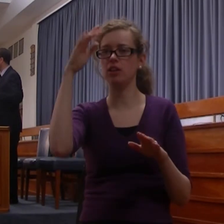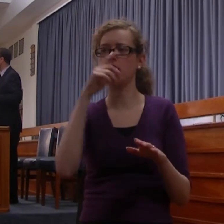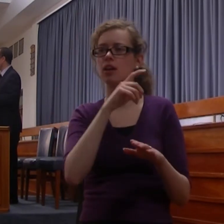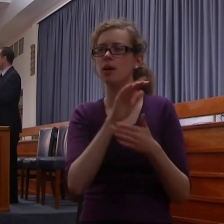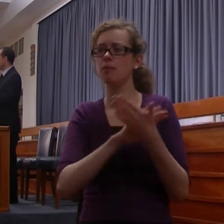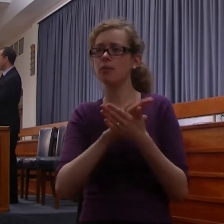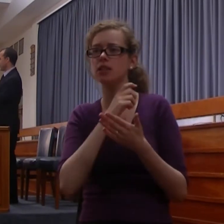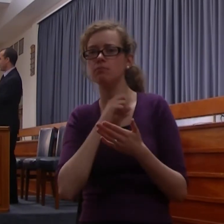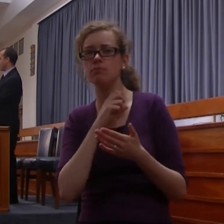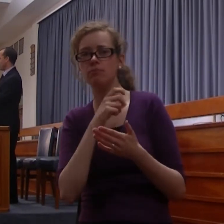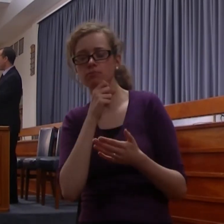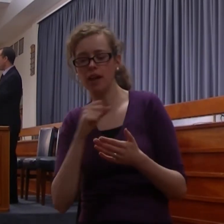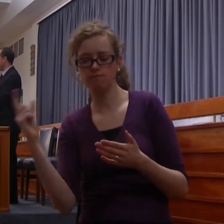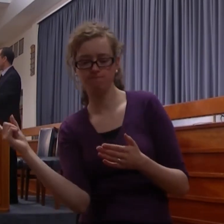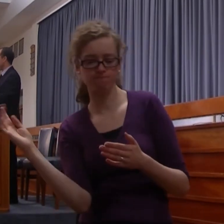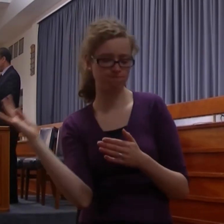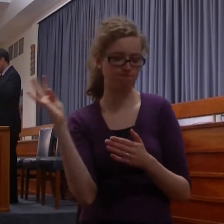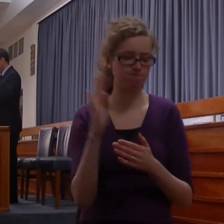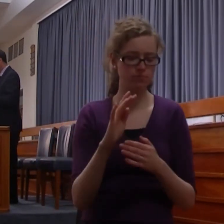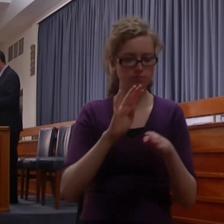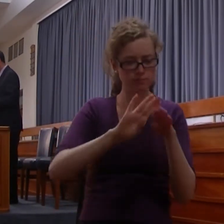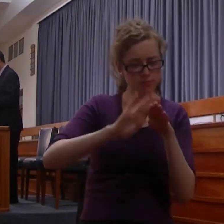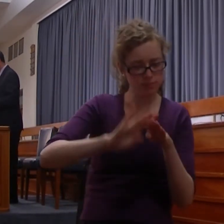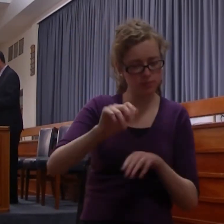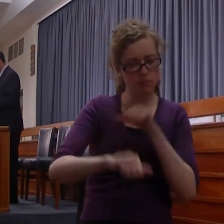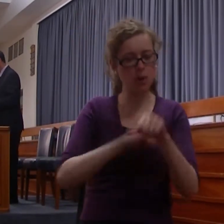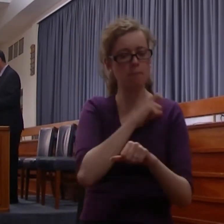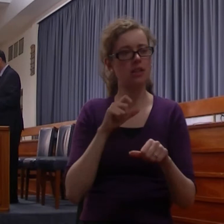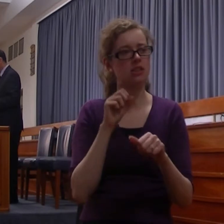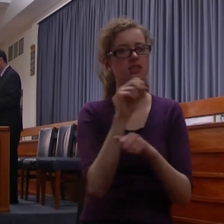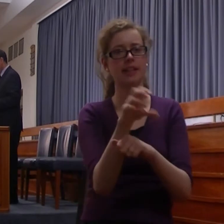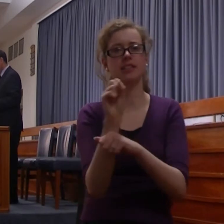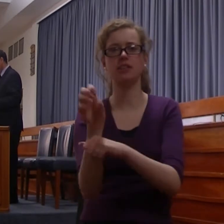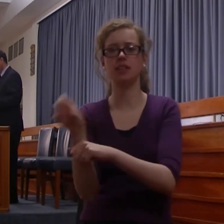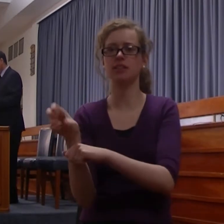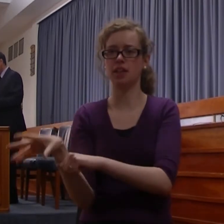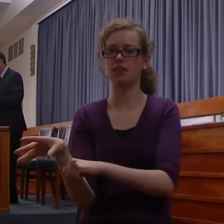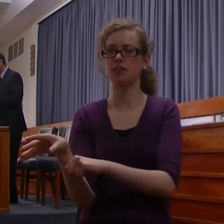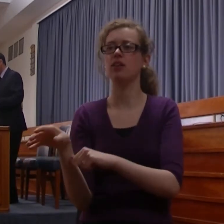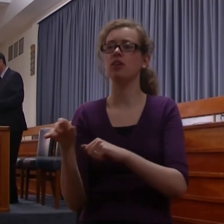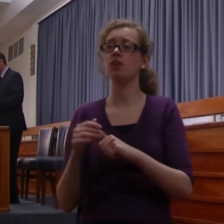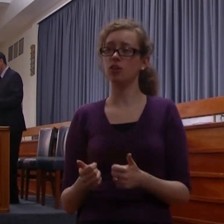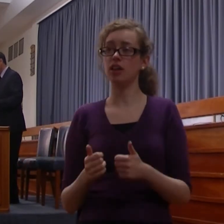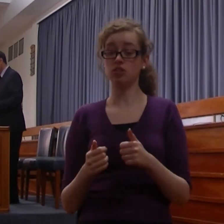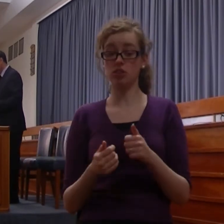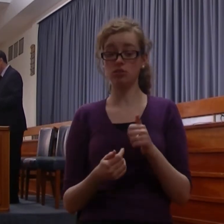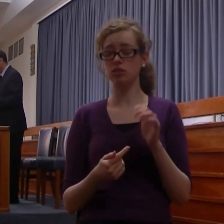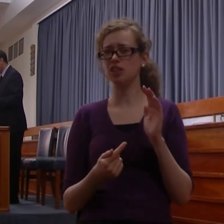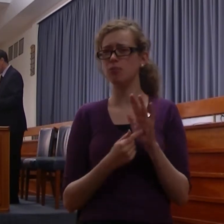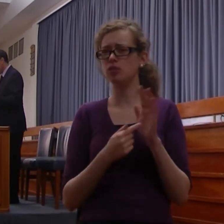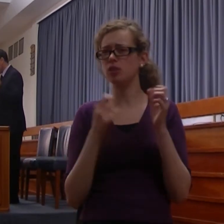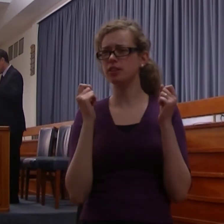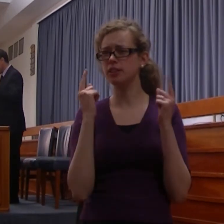is found there. And from that seminary, so many were trained, and church planters were sent from that